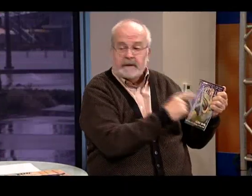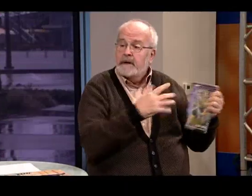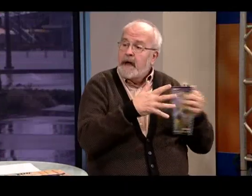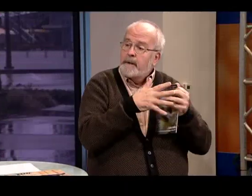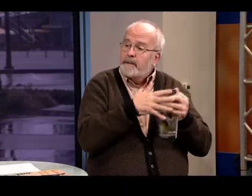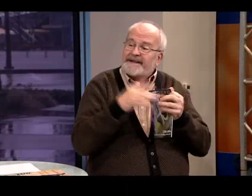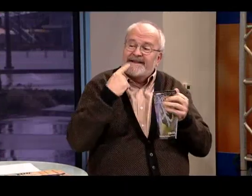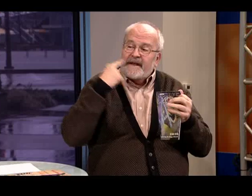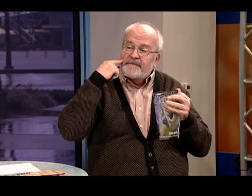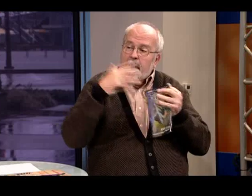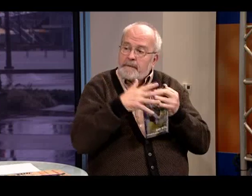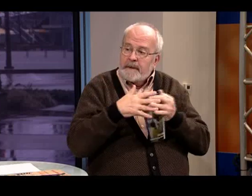I have,